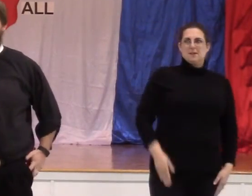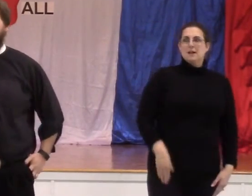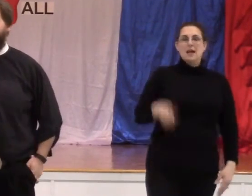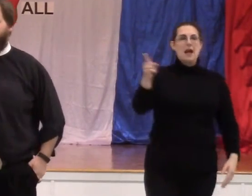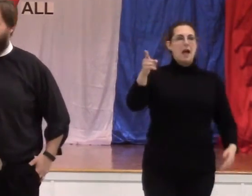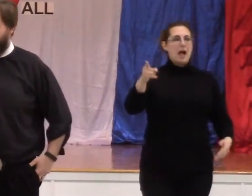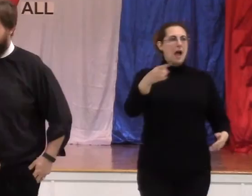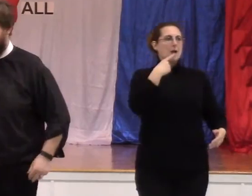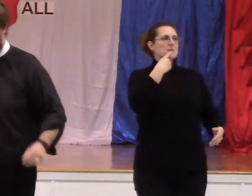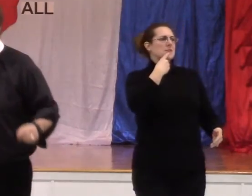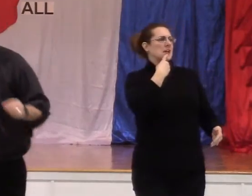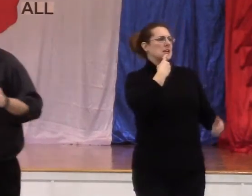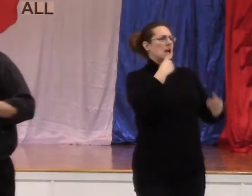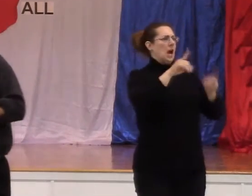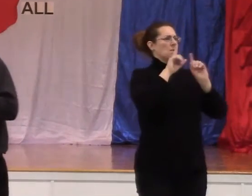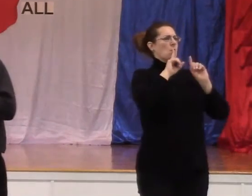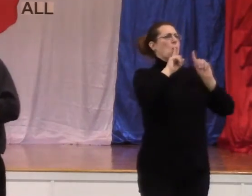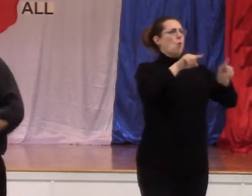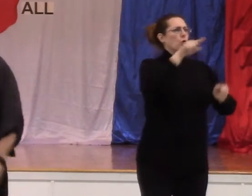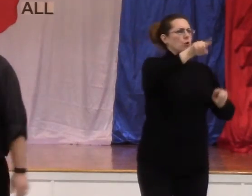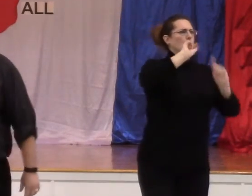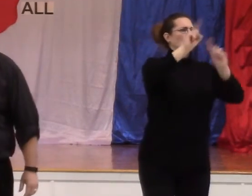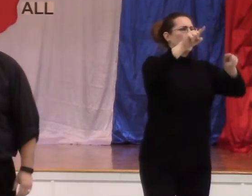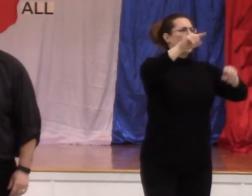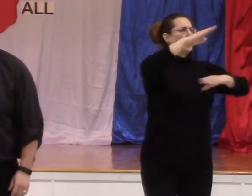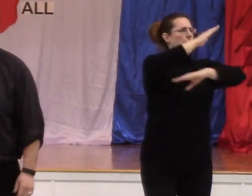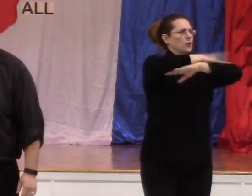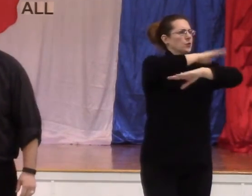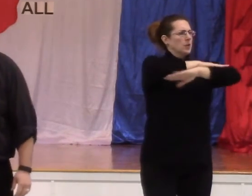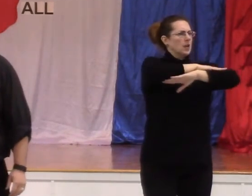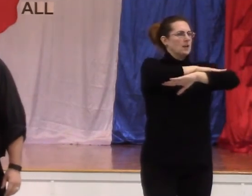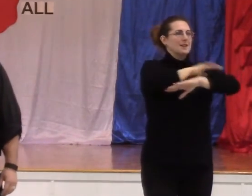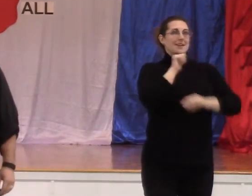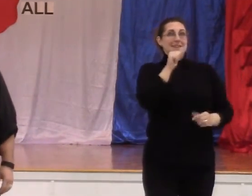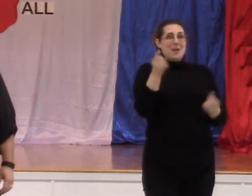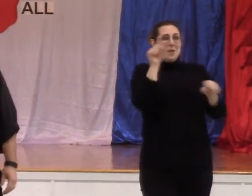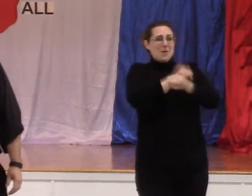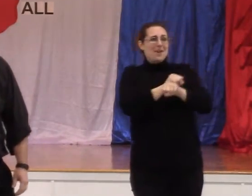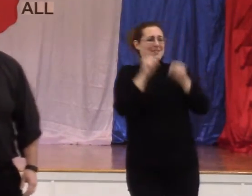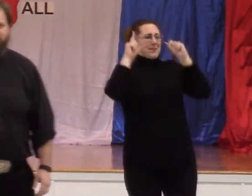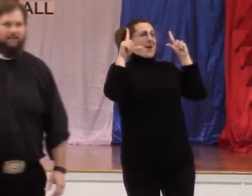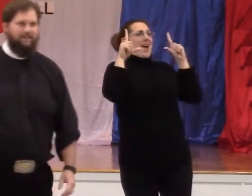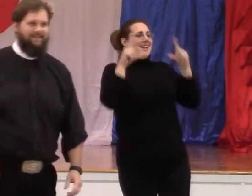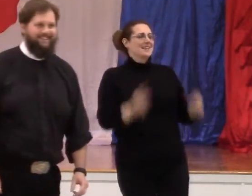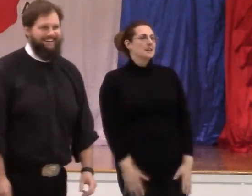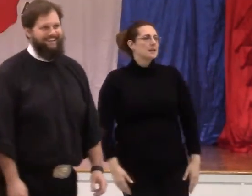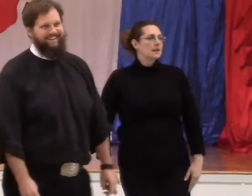I'm exhorting you to go to your seat. Oh, it didn't work. Surprise.